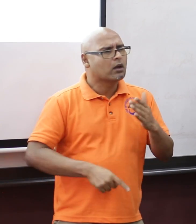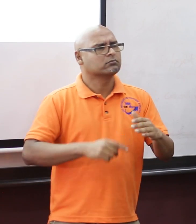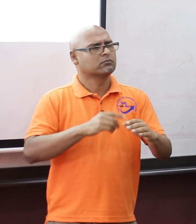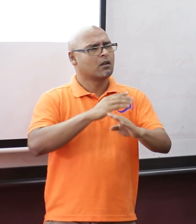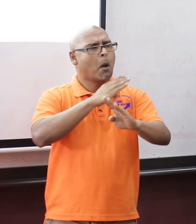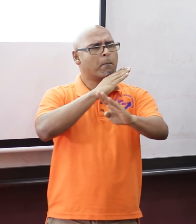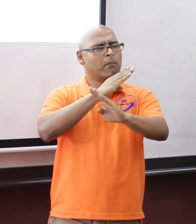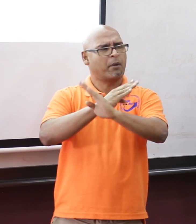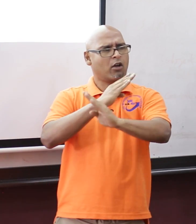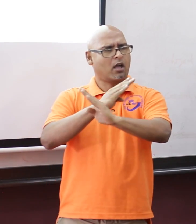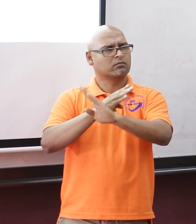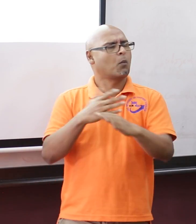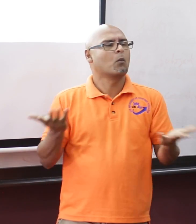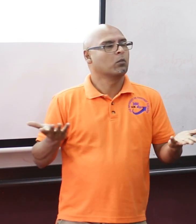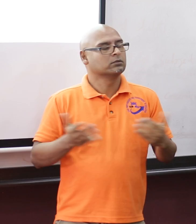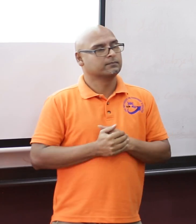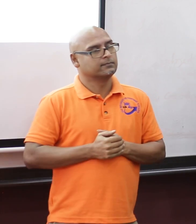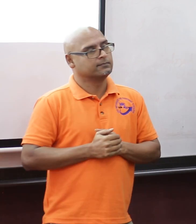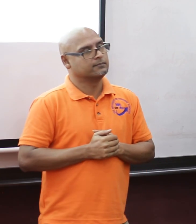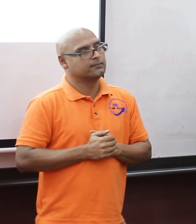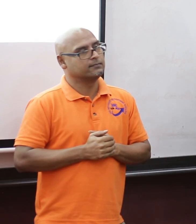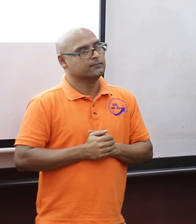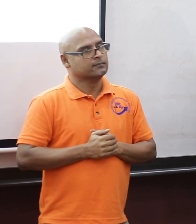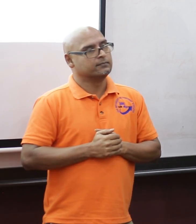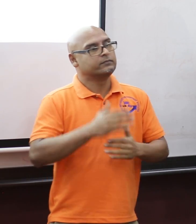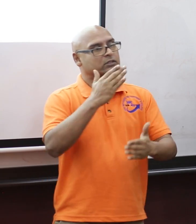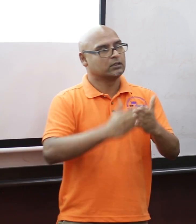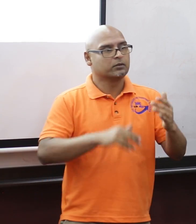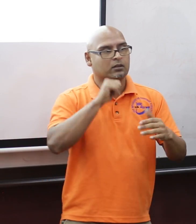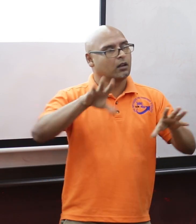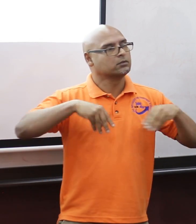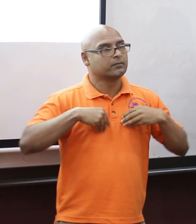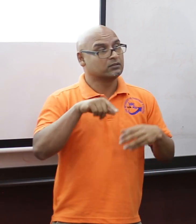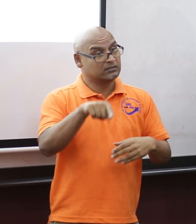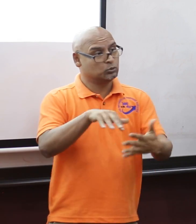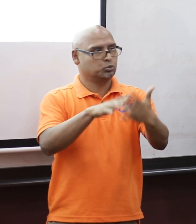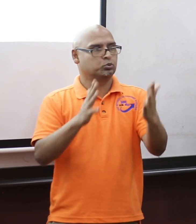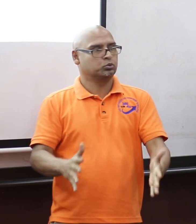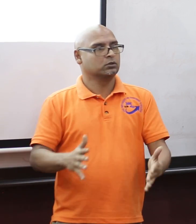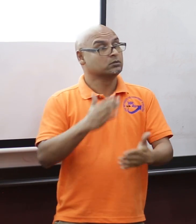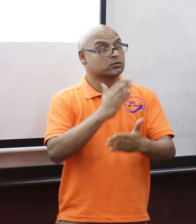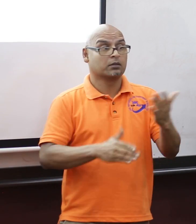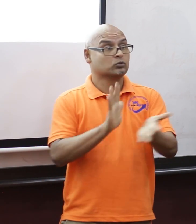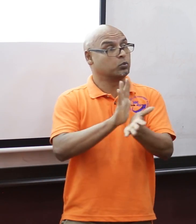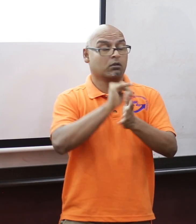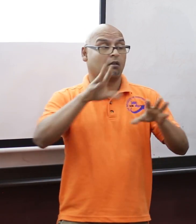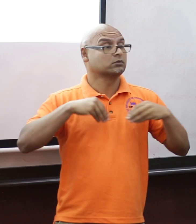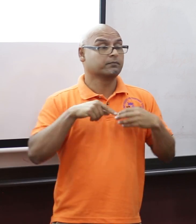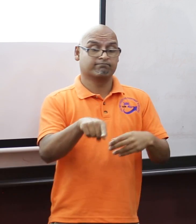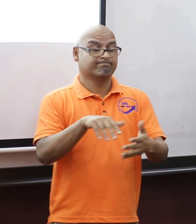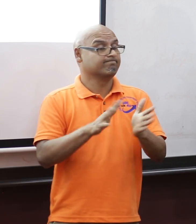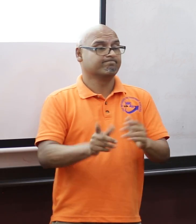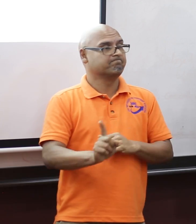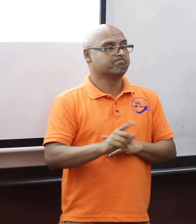prejudice. We have non-acceptance of students at schools. This is very, a lot of parents